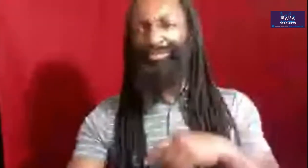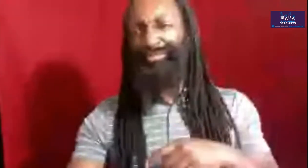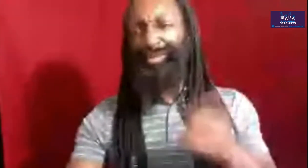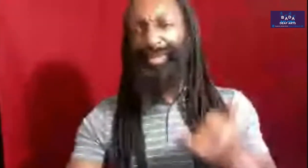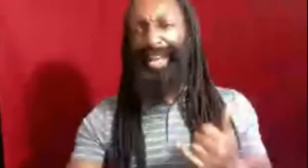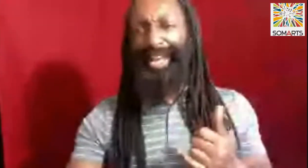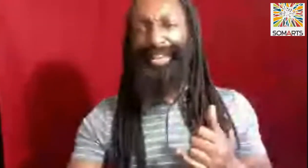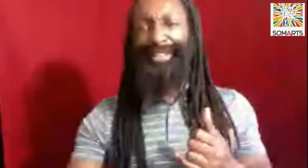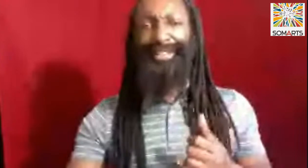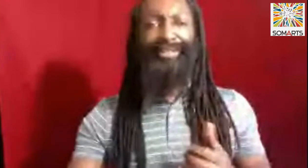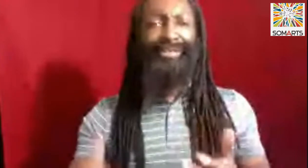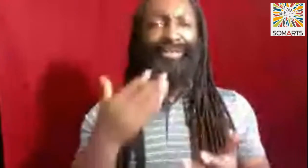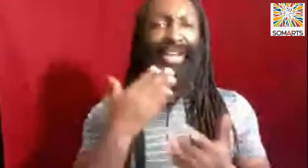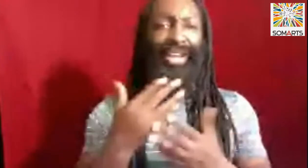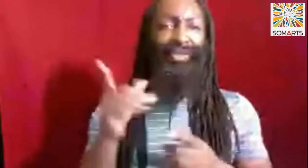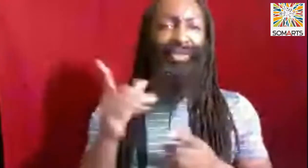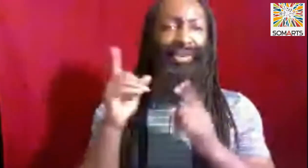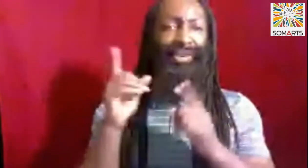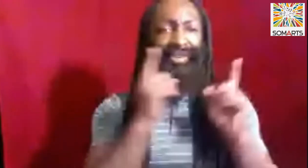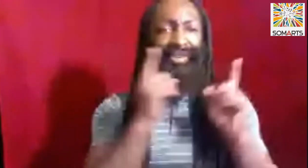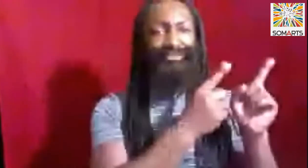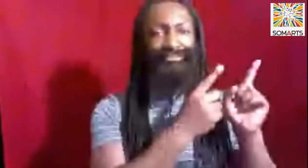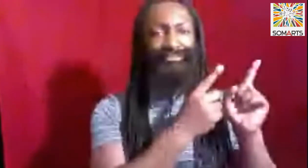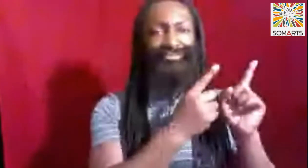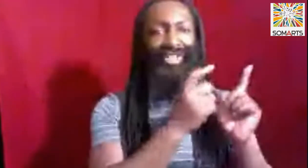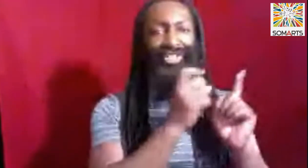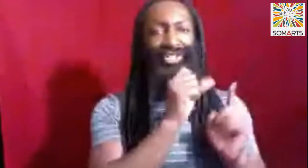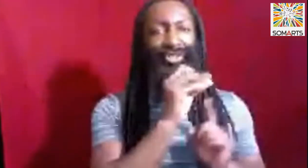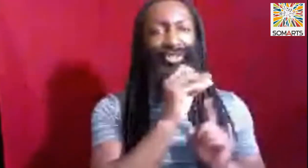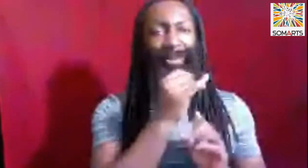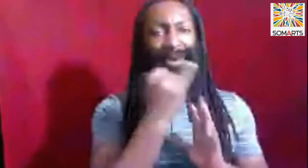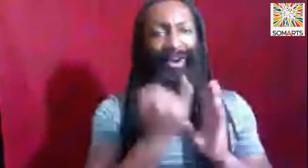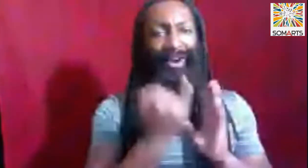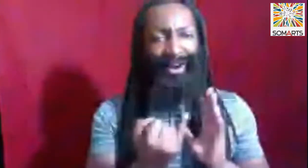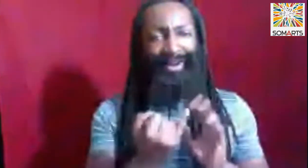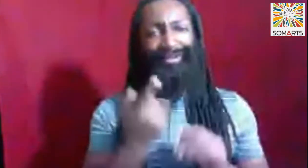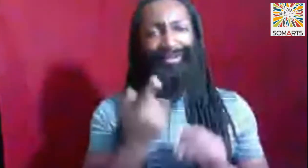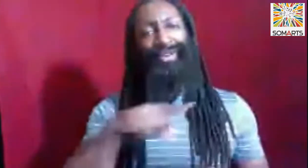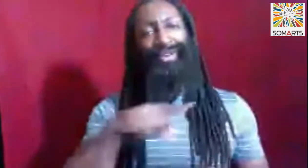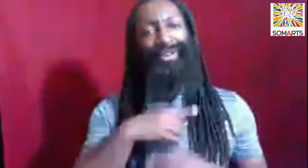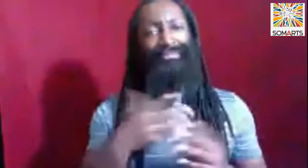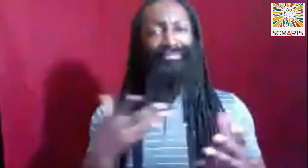There's some other people I gotta share. I gotta say thank you to. Thank you to Soma Arts